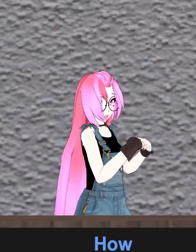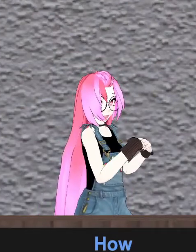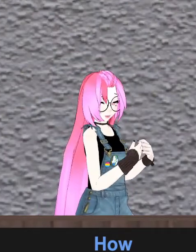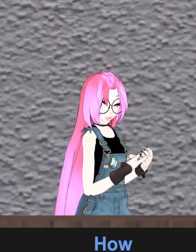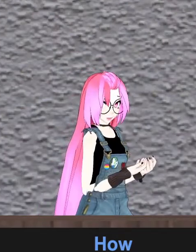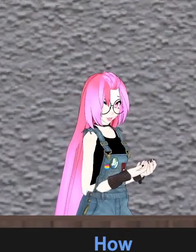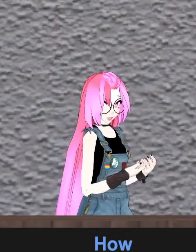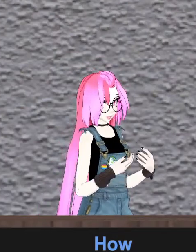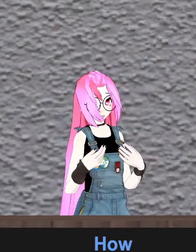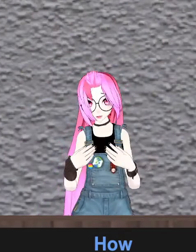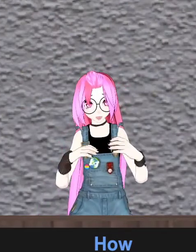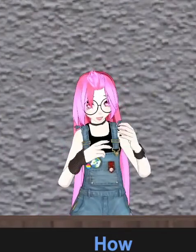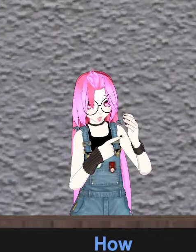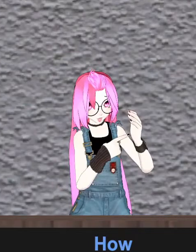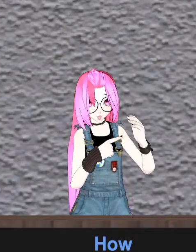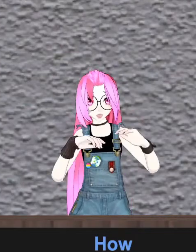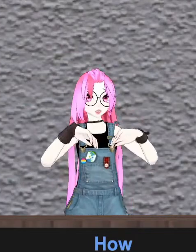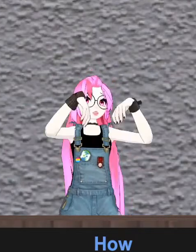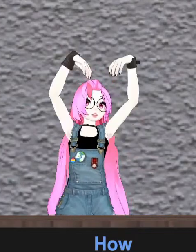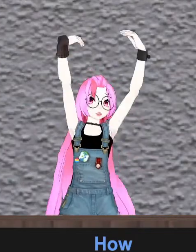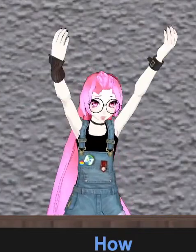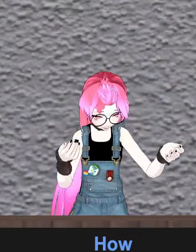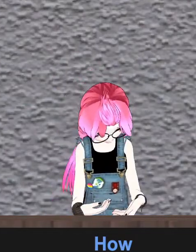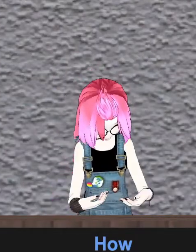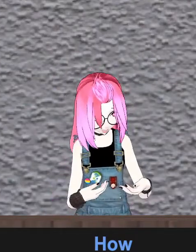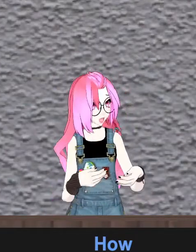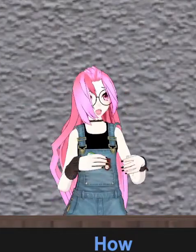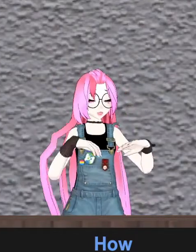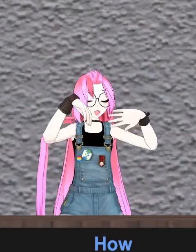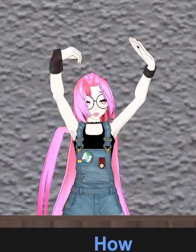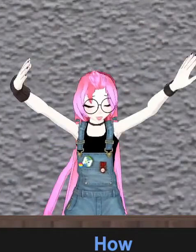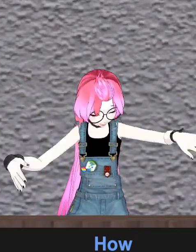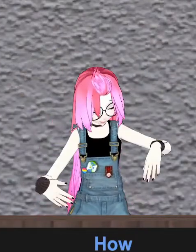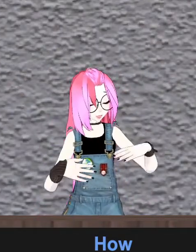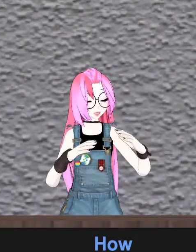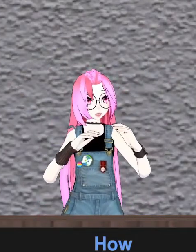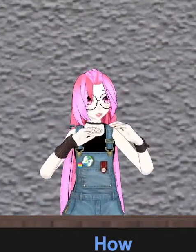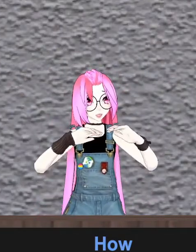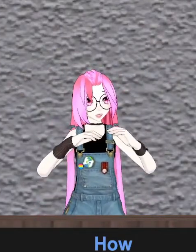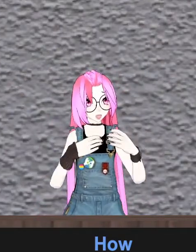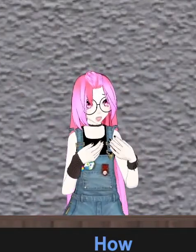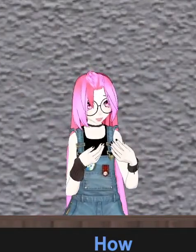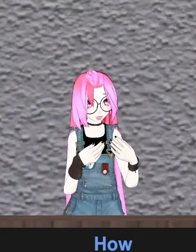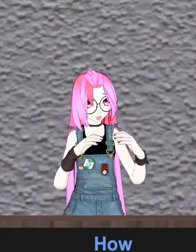then you twist down. You're just twisting your hands. You're not going how. You're not, it's not this. It's just